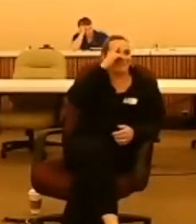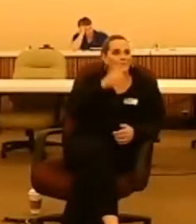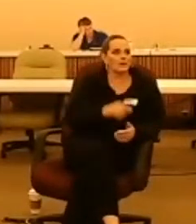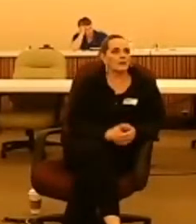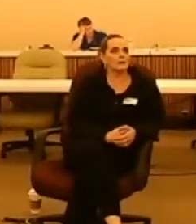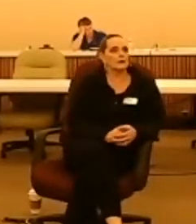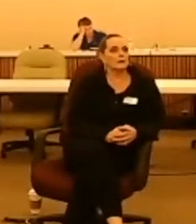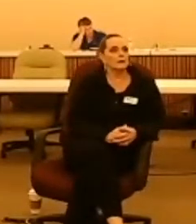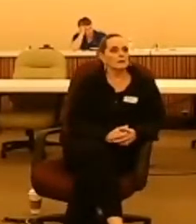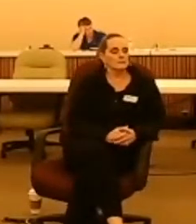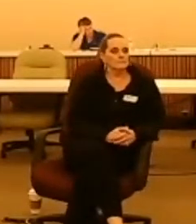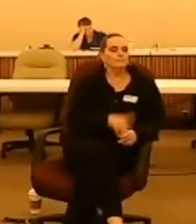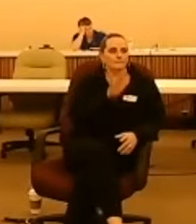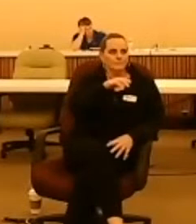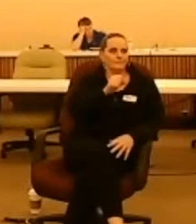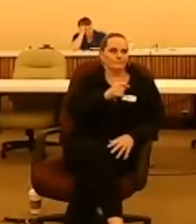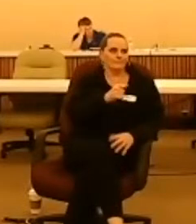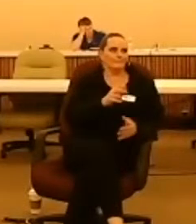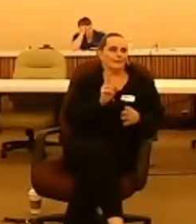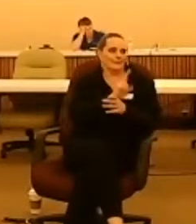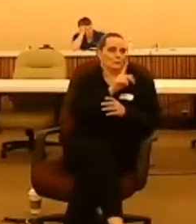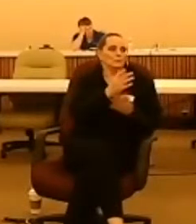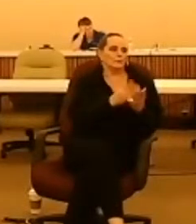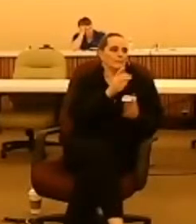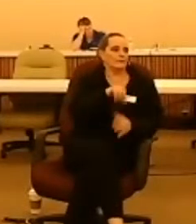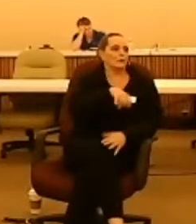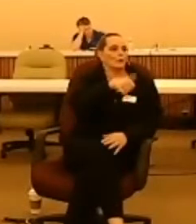that, yes, they use some of their other,